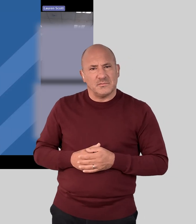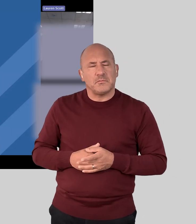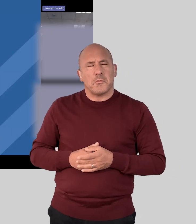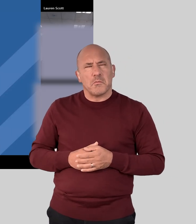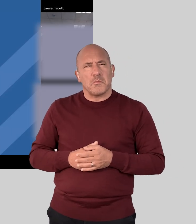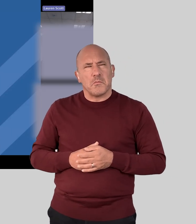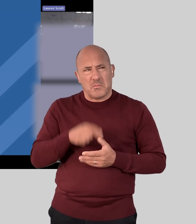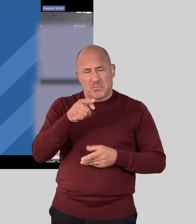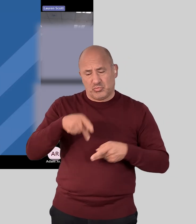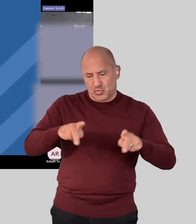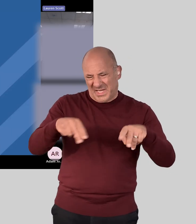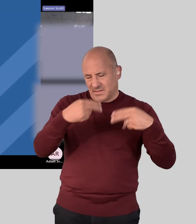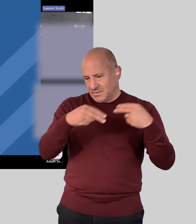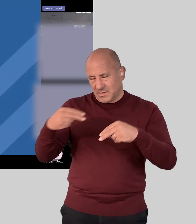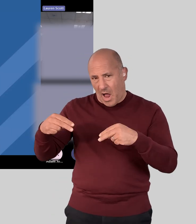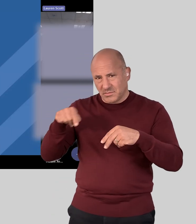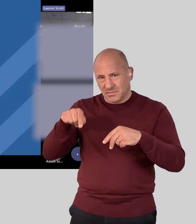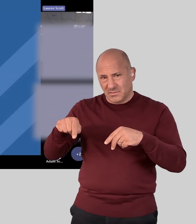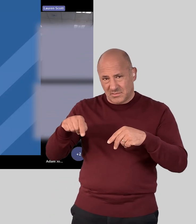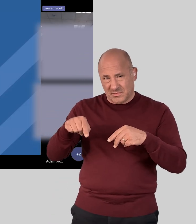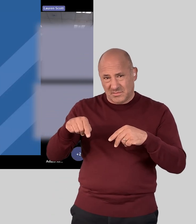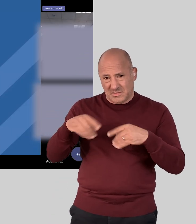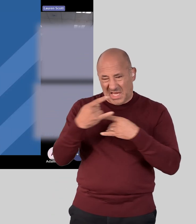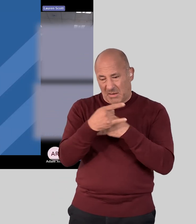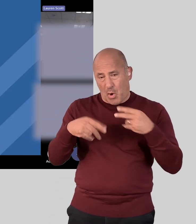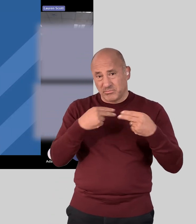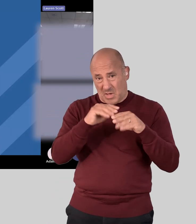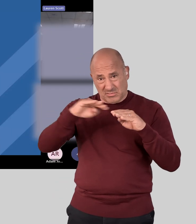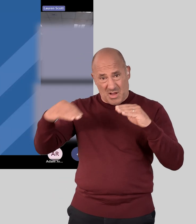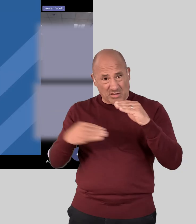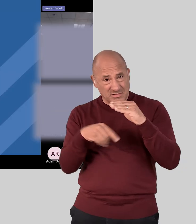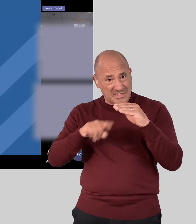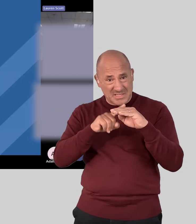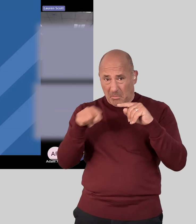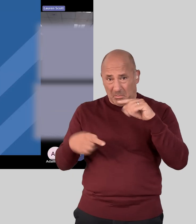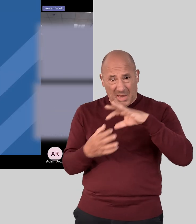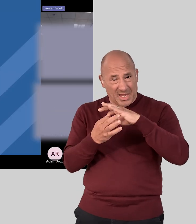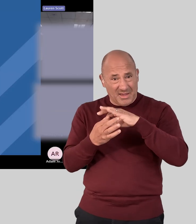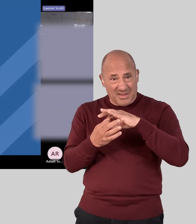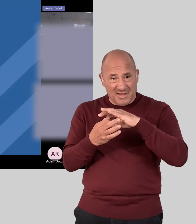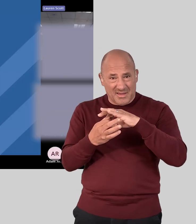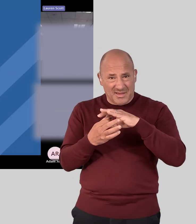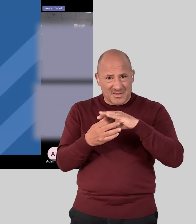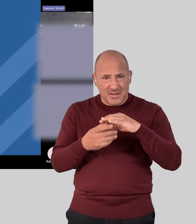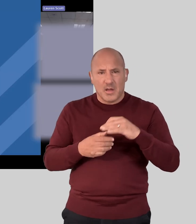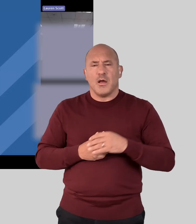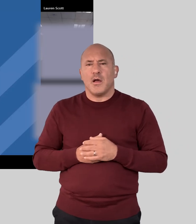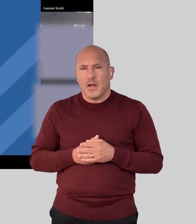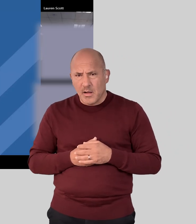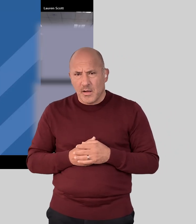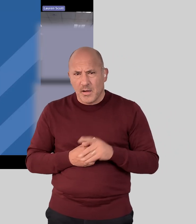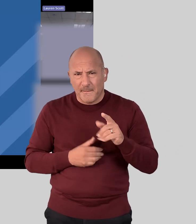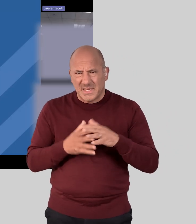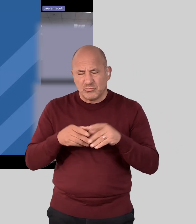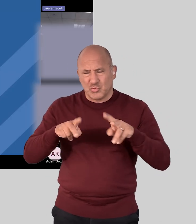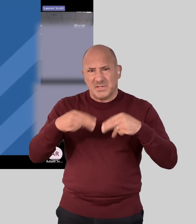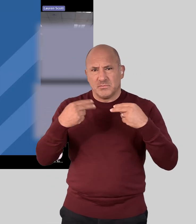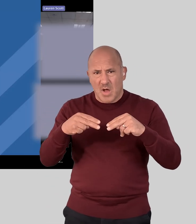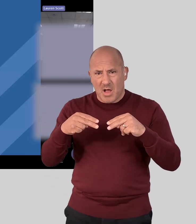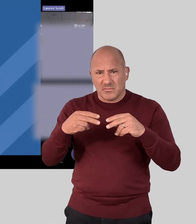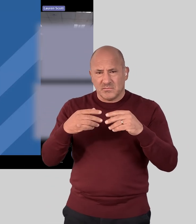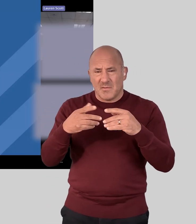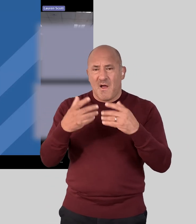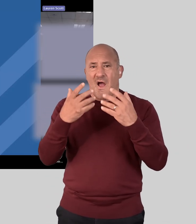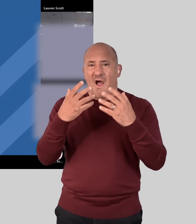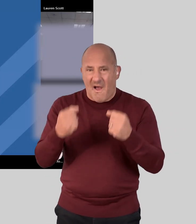dance, and hip hop dance is also under street dance, you could say. And street